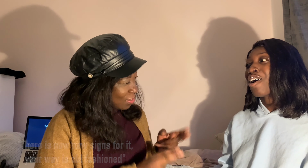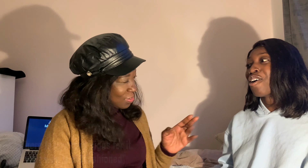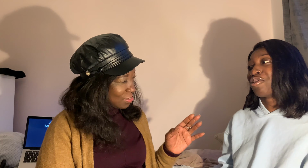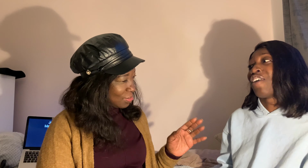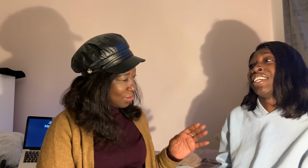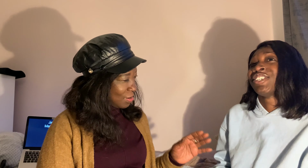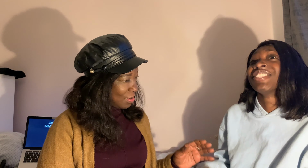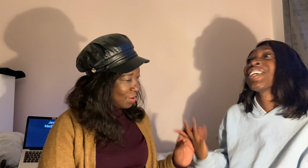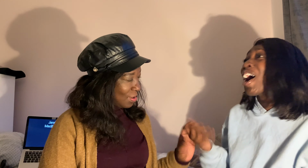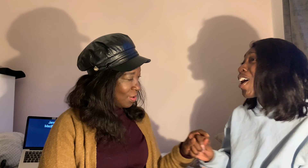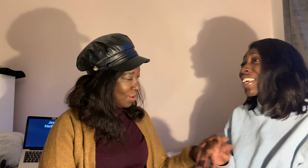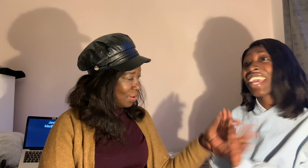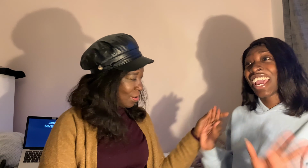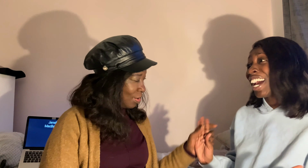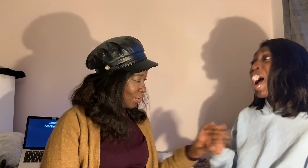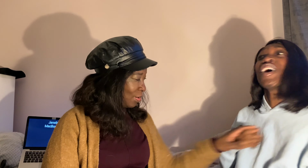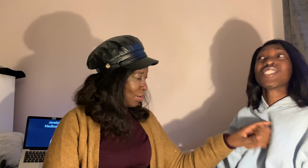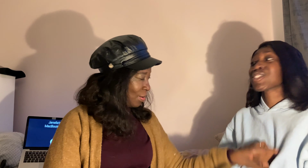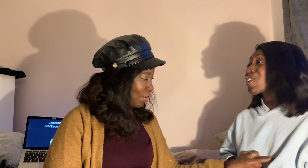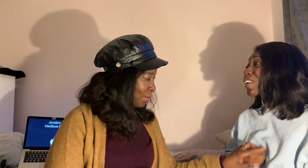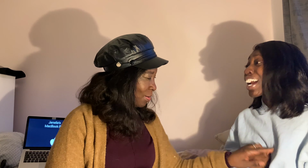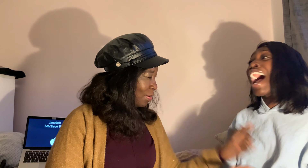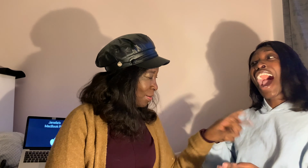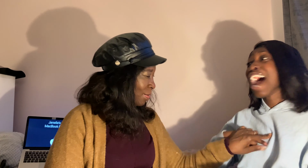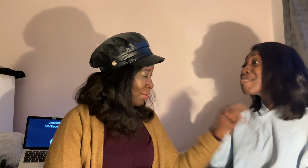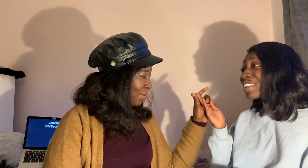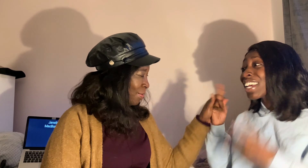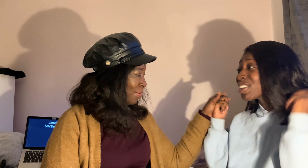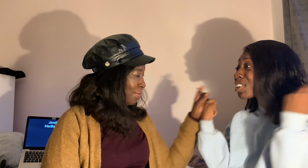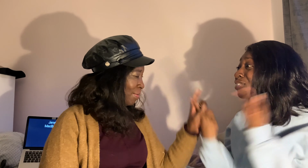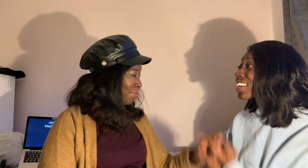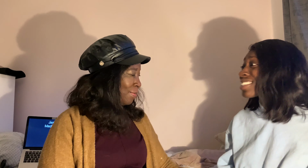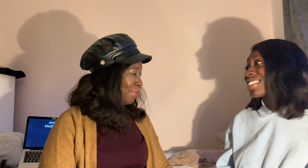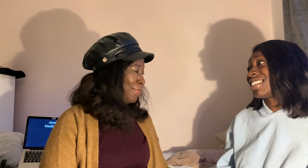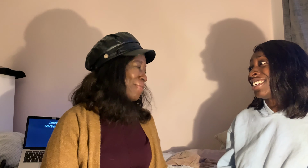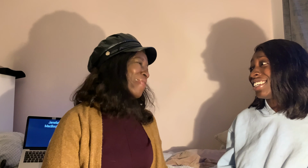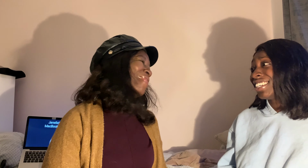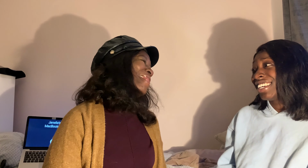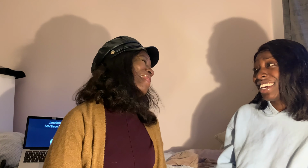old fashioned. Okay, sorry. I've been at university.